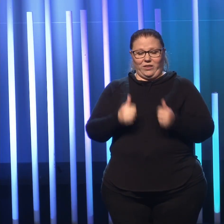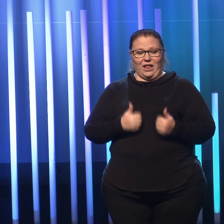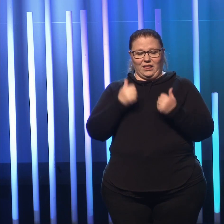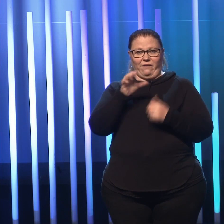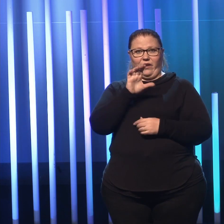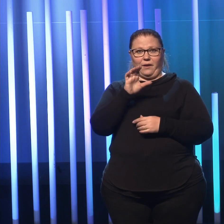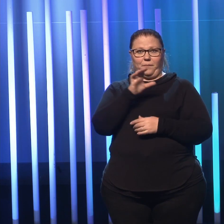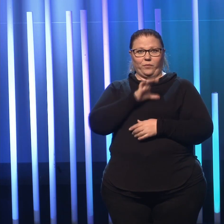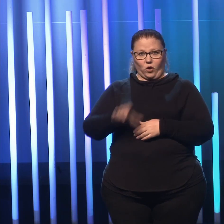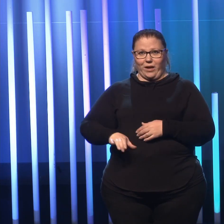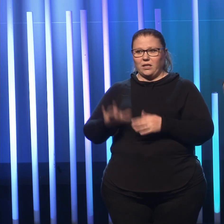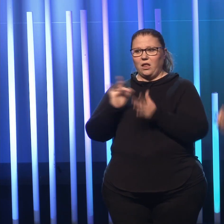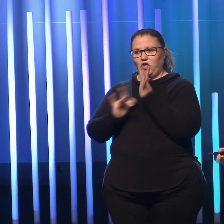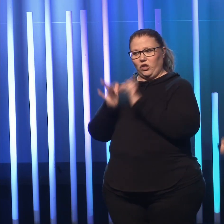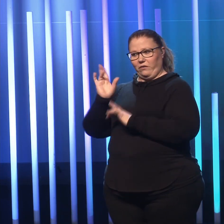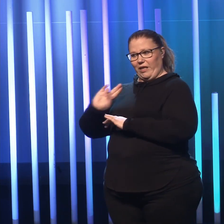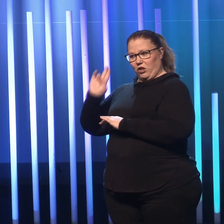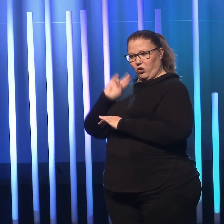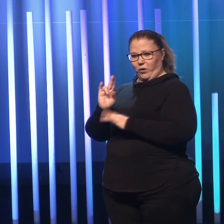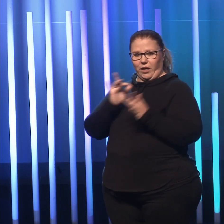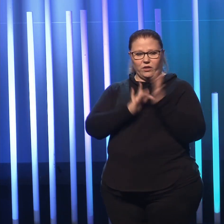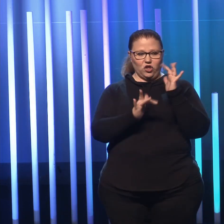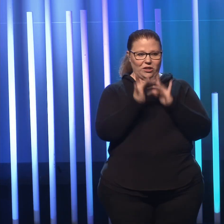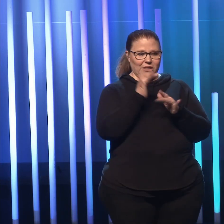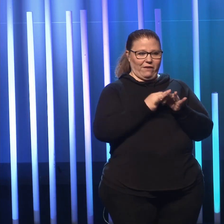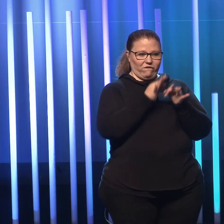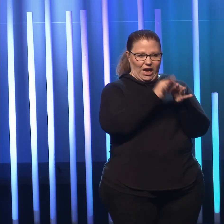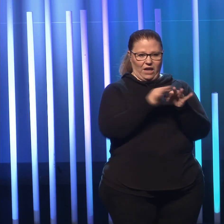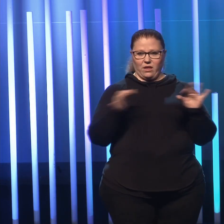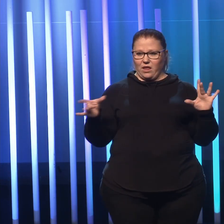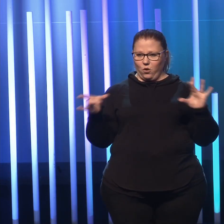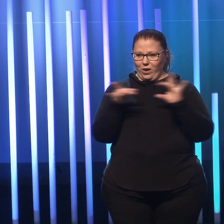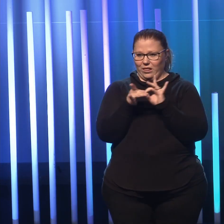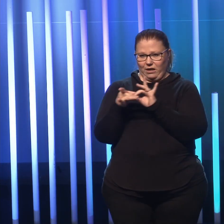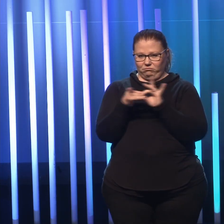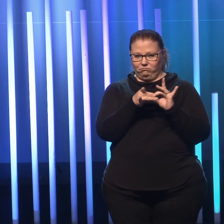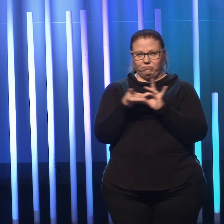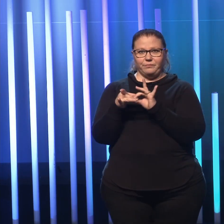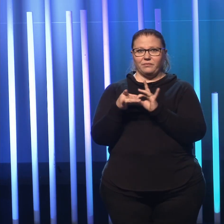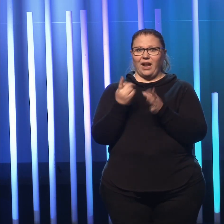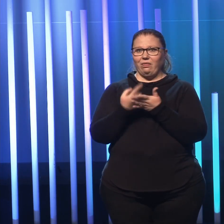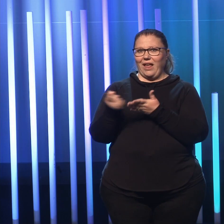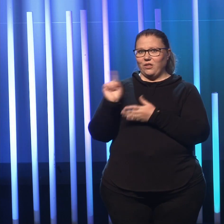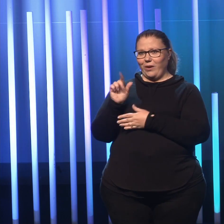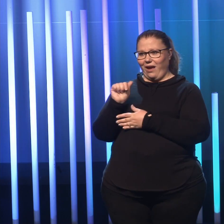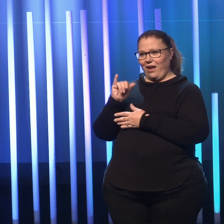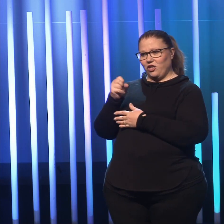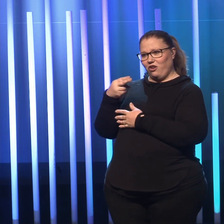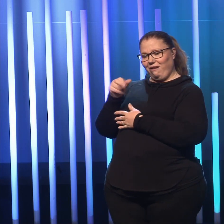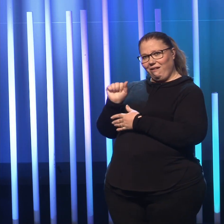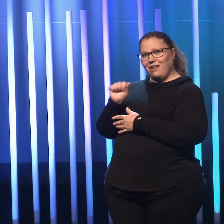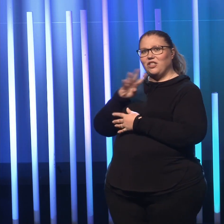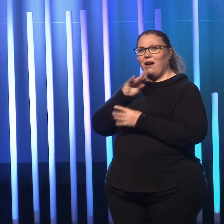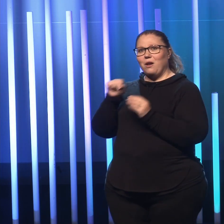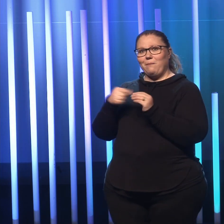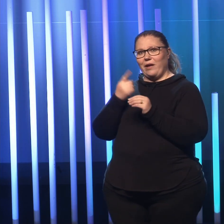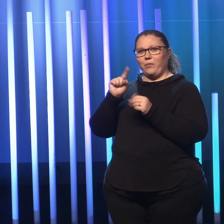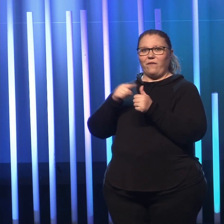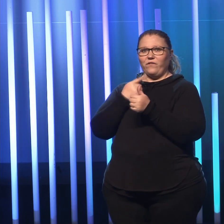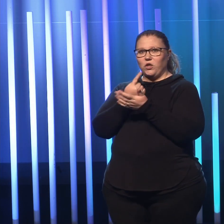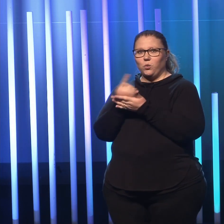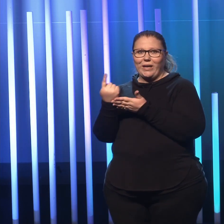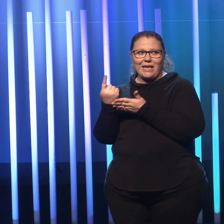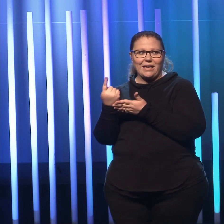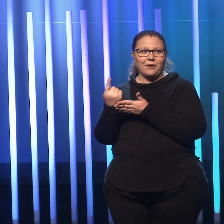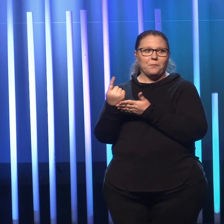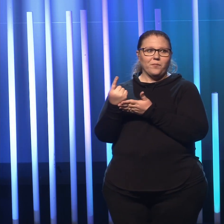Jesus of history, there's a Jesus of faith, and they relate to one another. And last week, Aisha kind of talked about this first week of